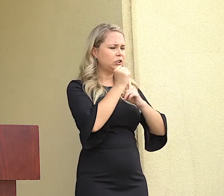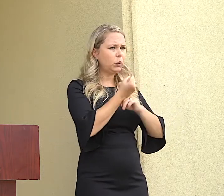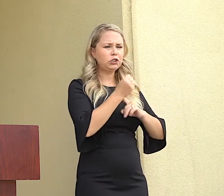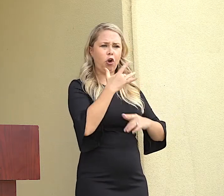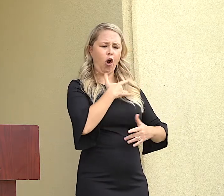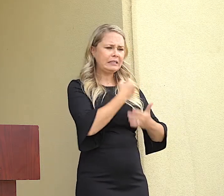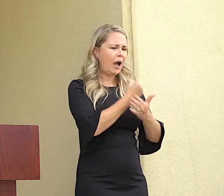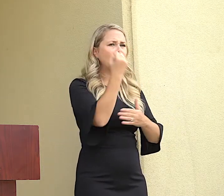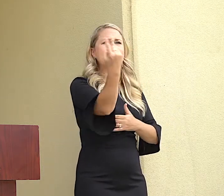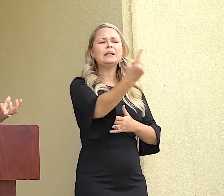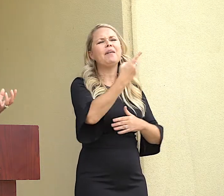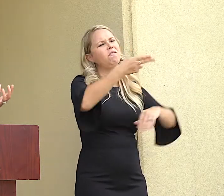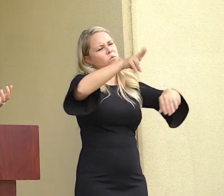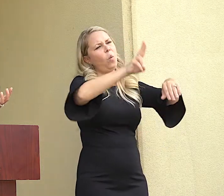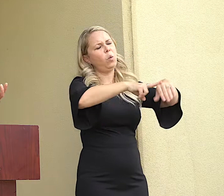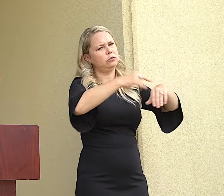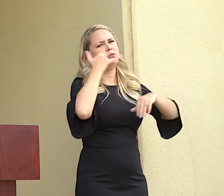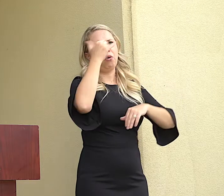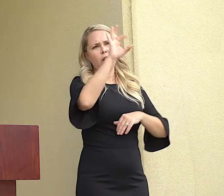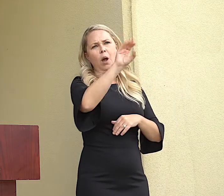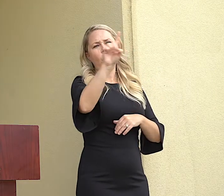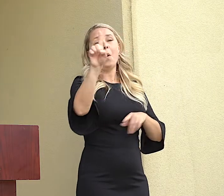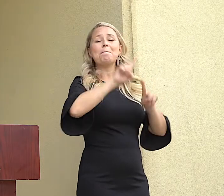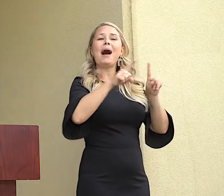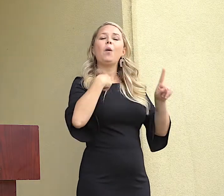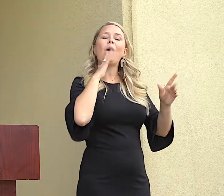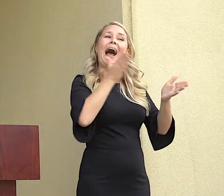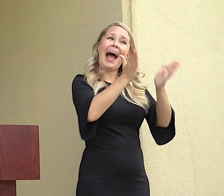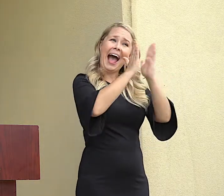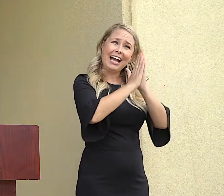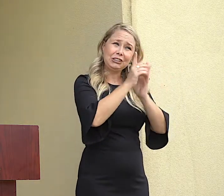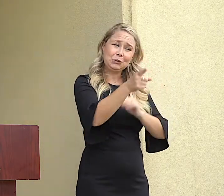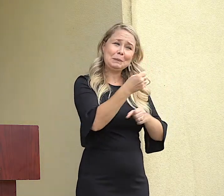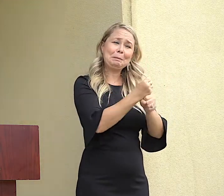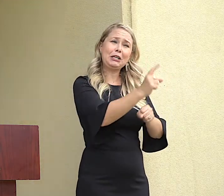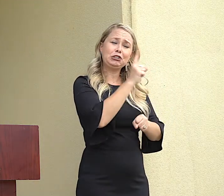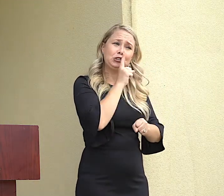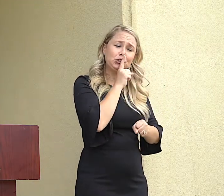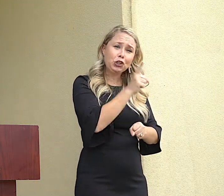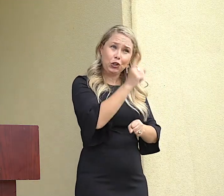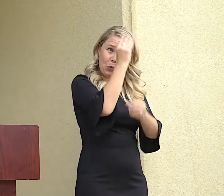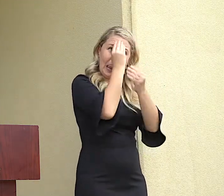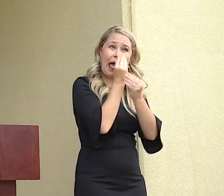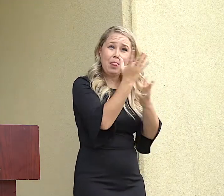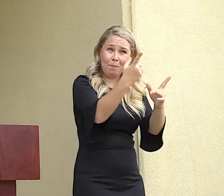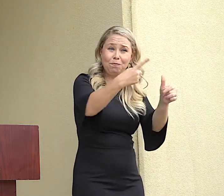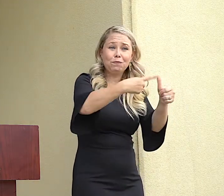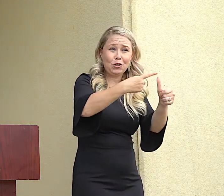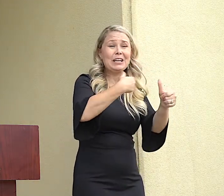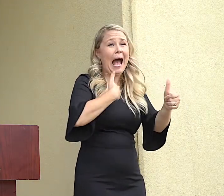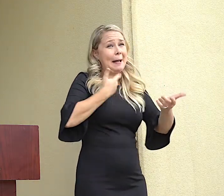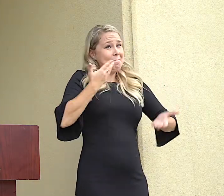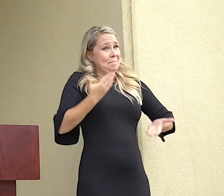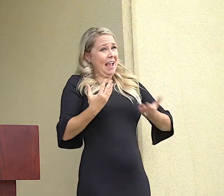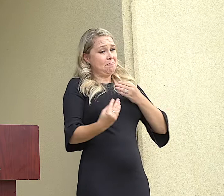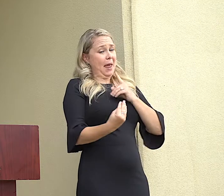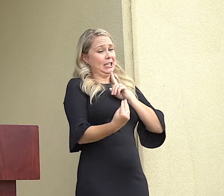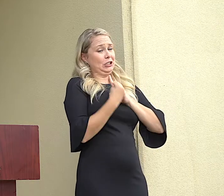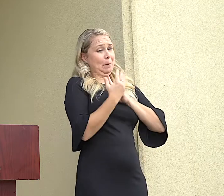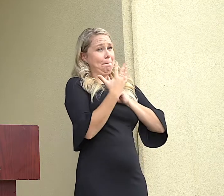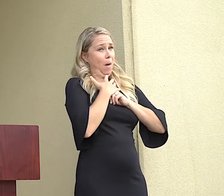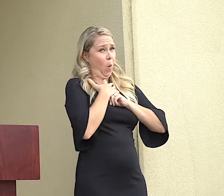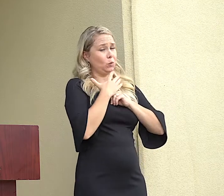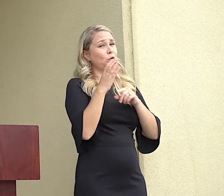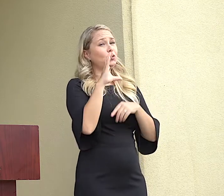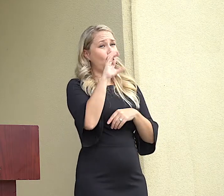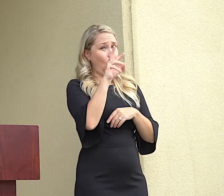having a heart attack or something, of course we call 911. But I would ask you to make sure you share with those individuals that perhaps you might have had an exposure or concern about an